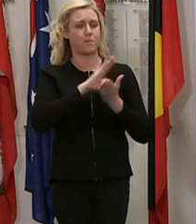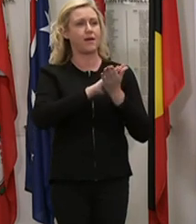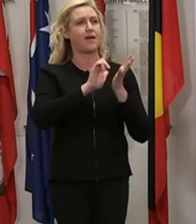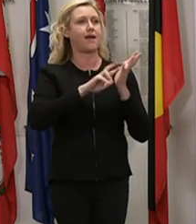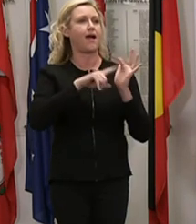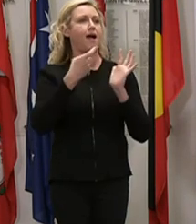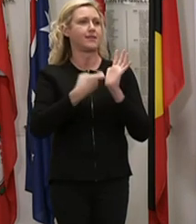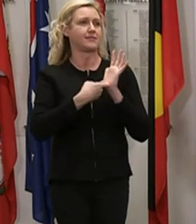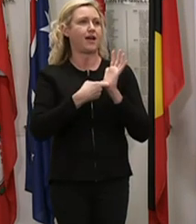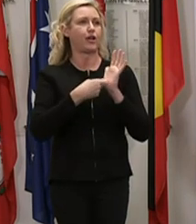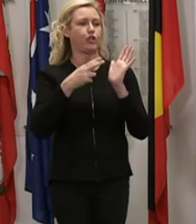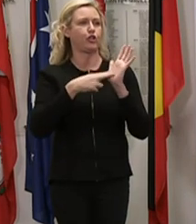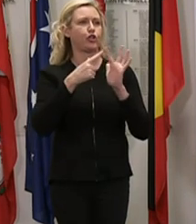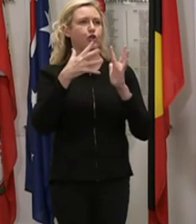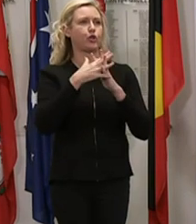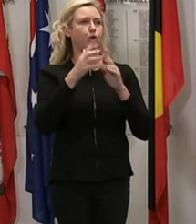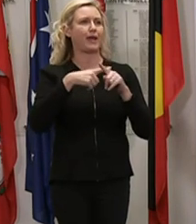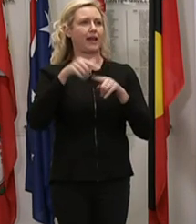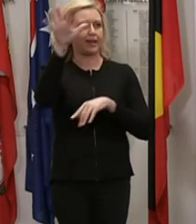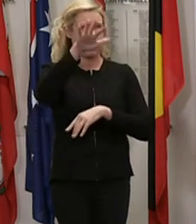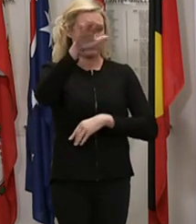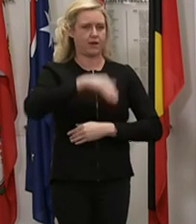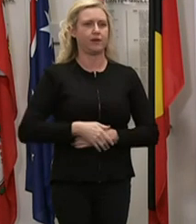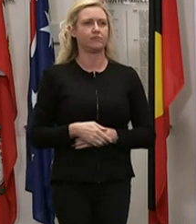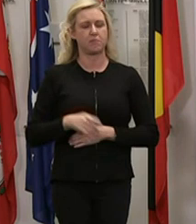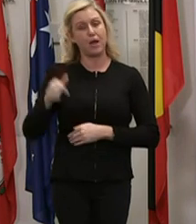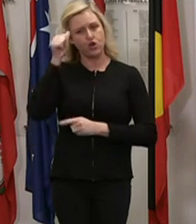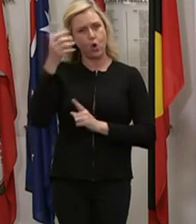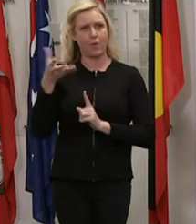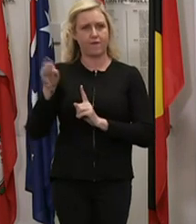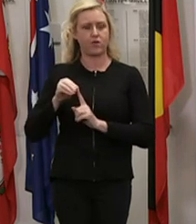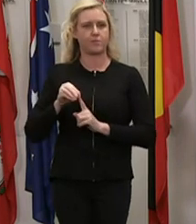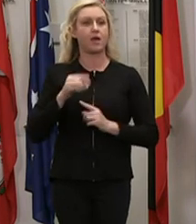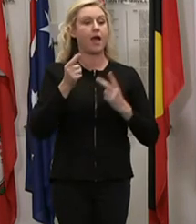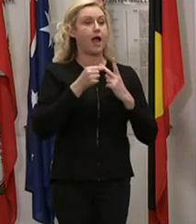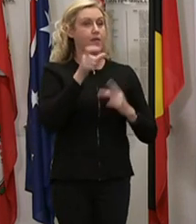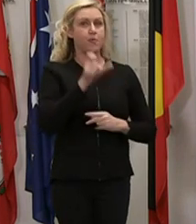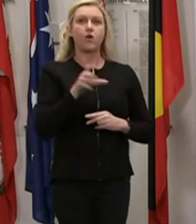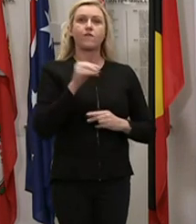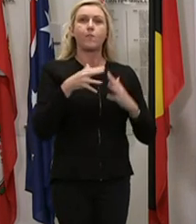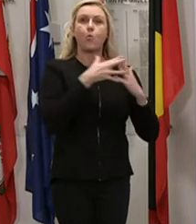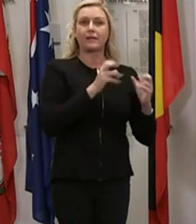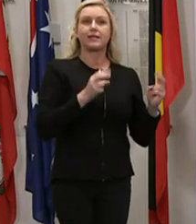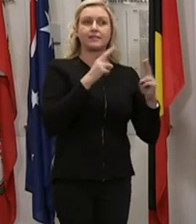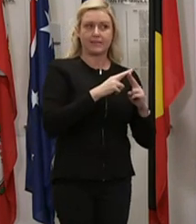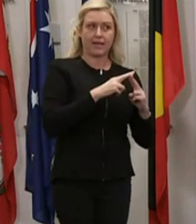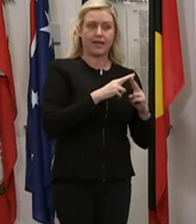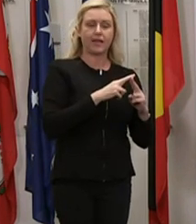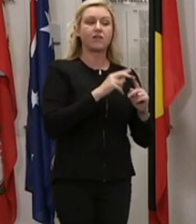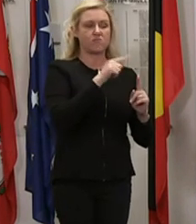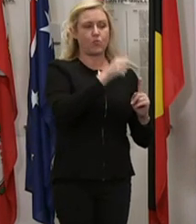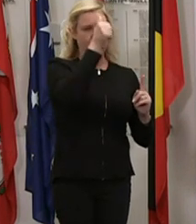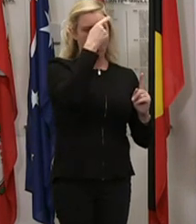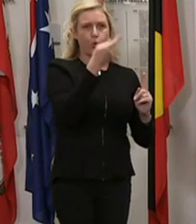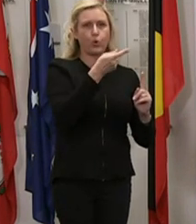close contact of that case. 1 person from Western Sydney, who is a close contact of a previously reported case that is